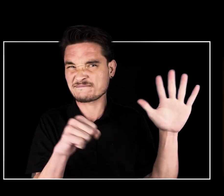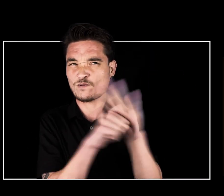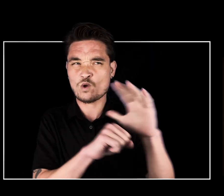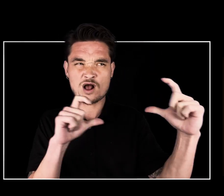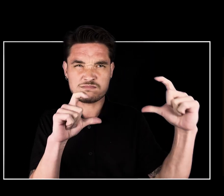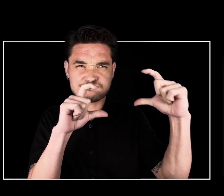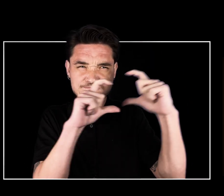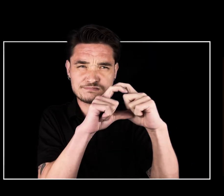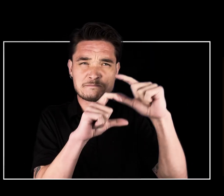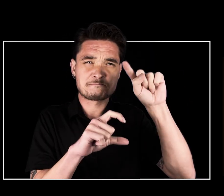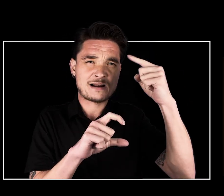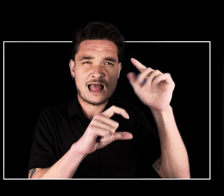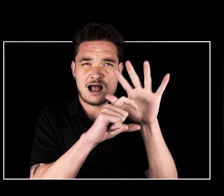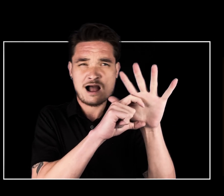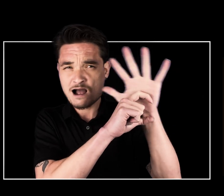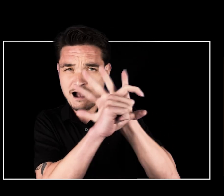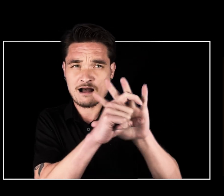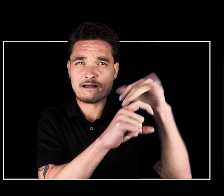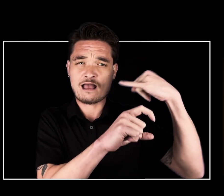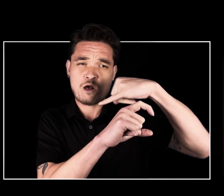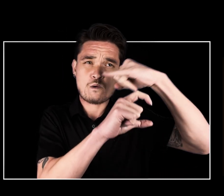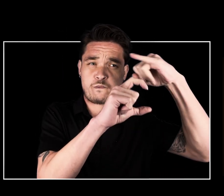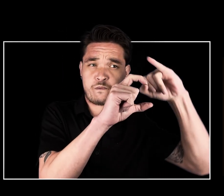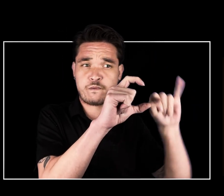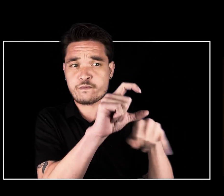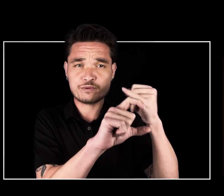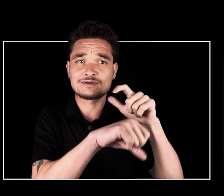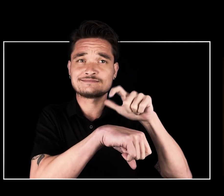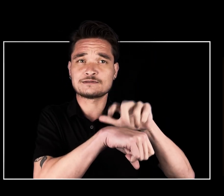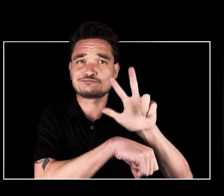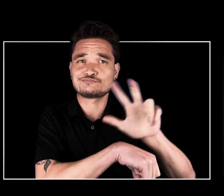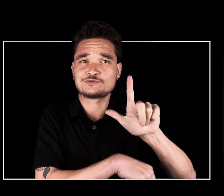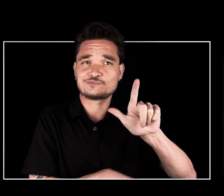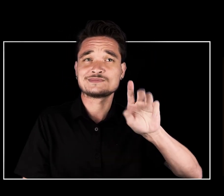and the moon will completely block the sun at 3.26.